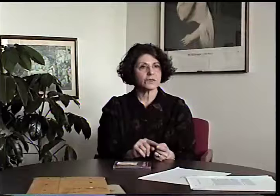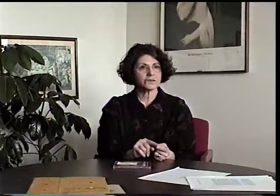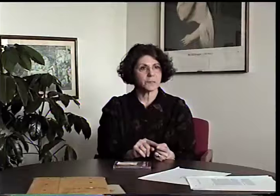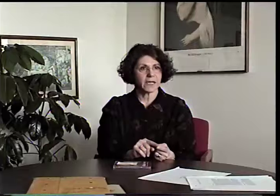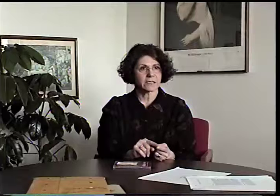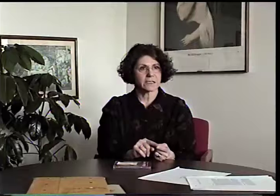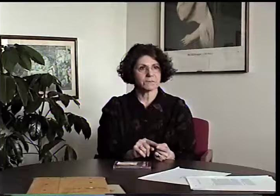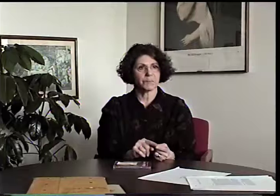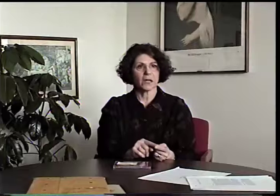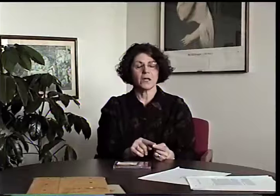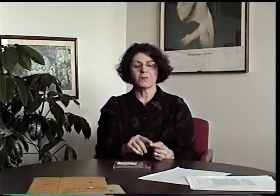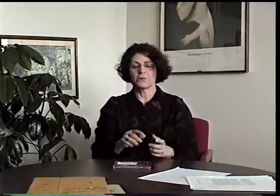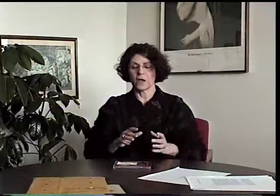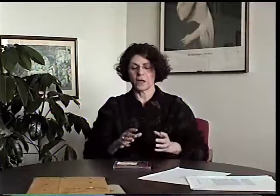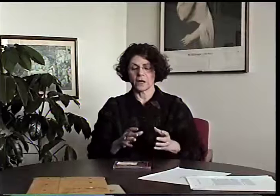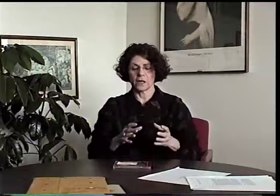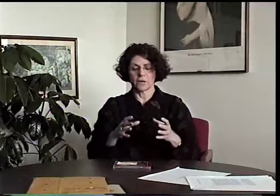of space. The